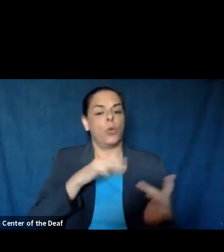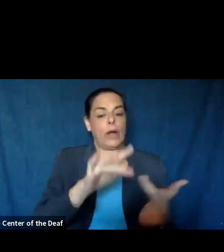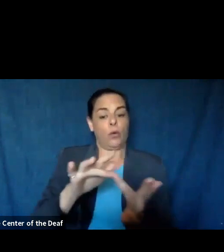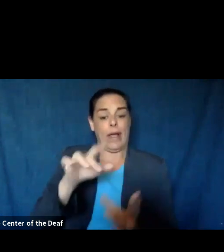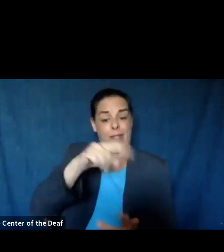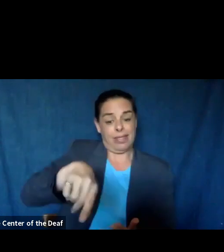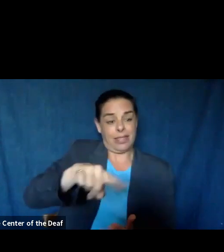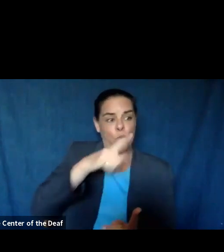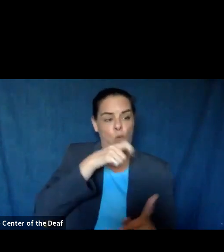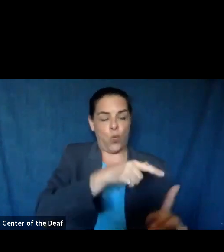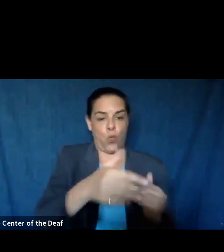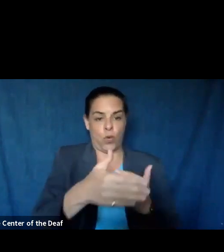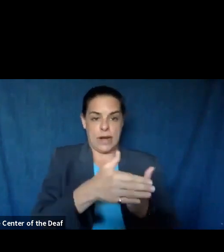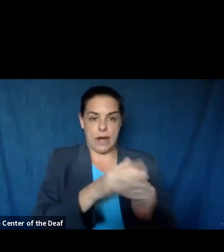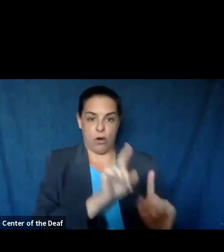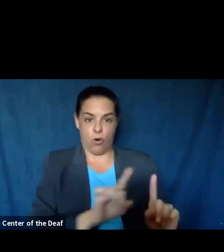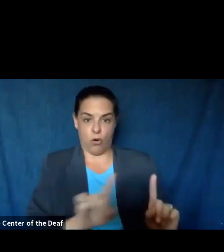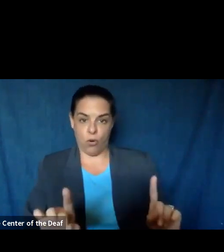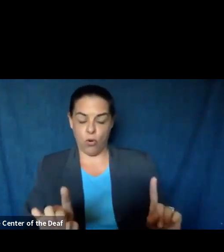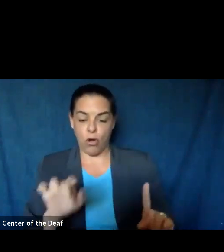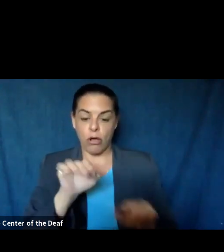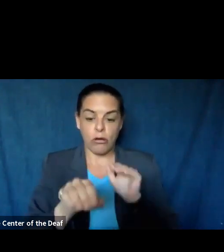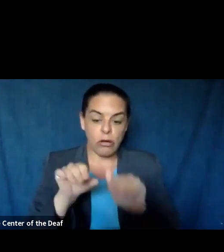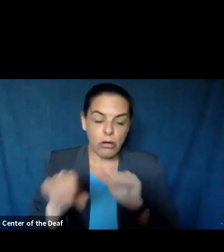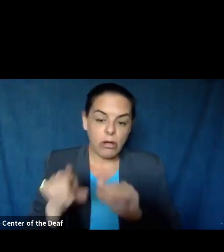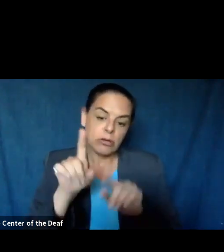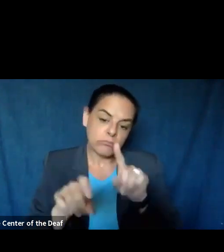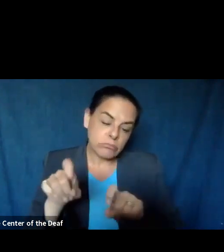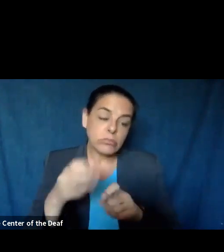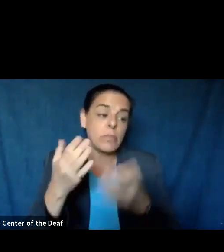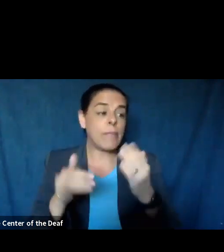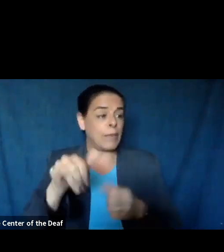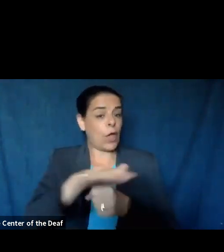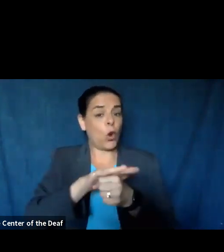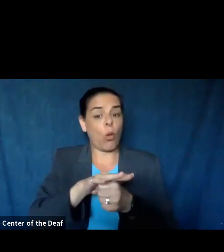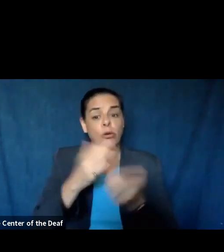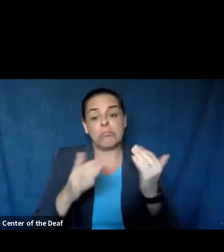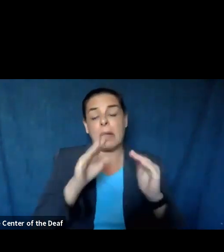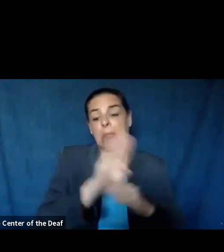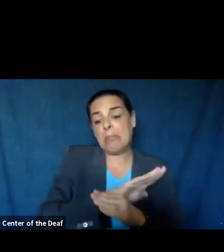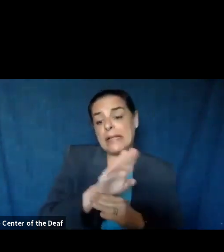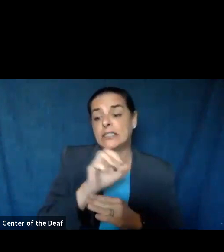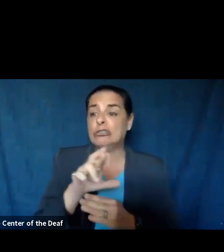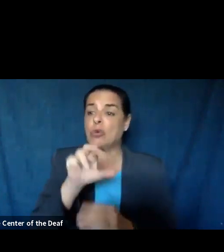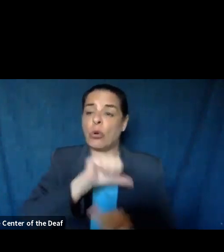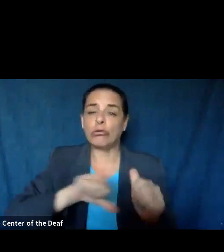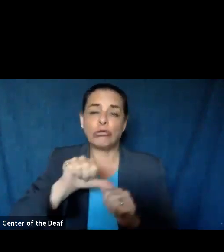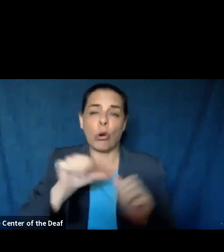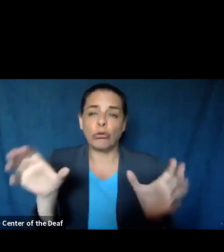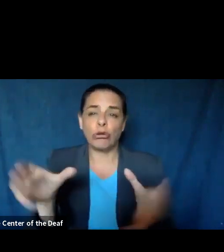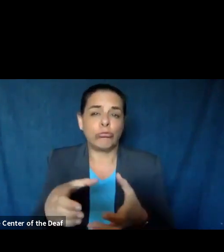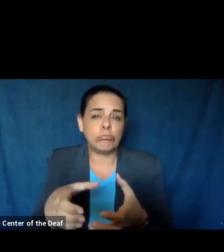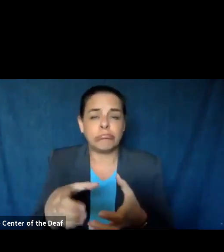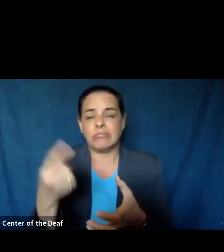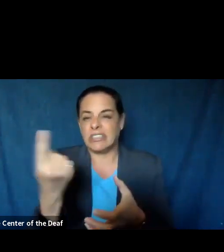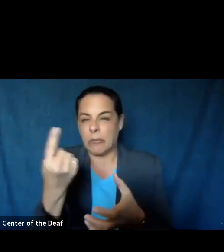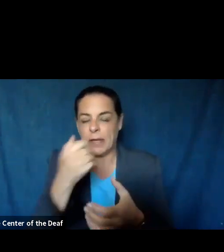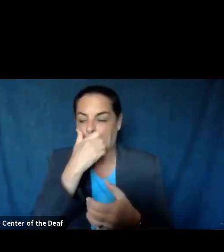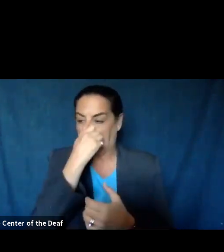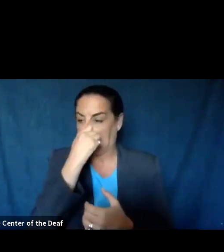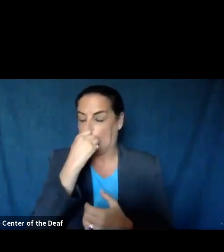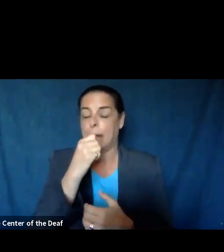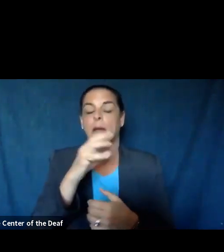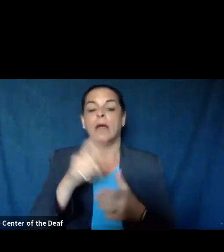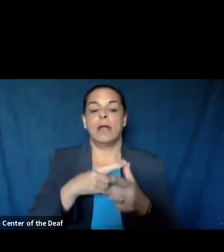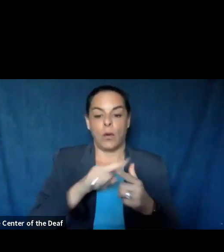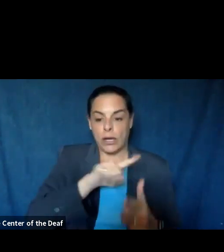contacts and perhaps the location as well, whether it's a business or a social gathering or something along those lines, and